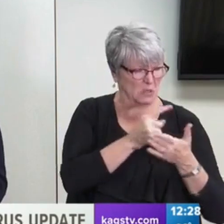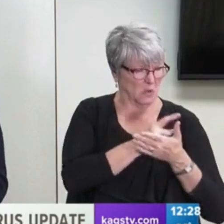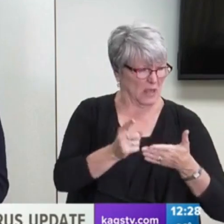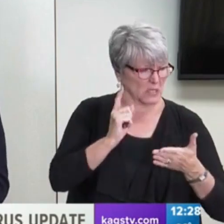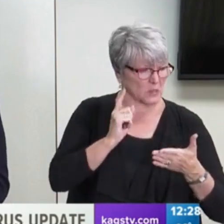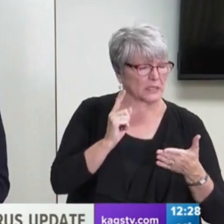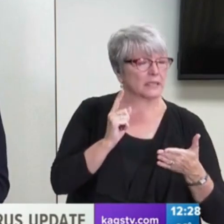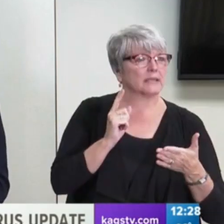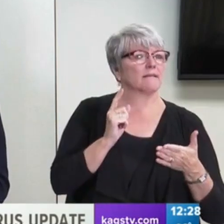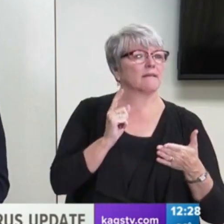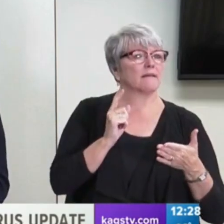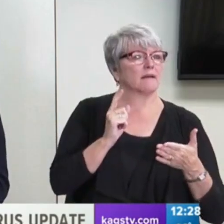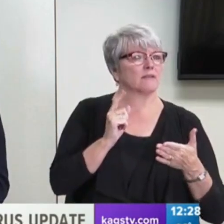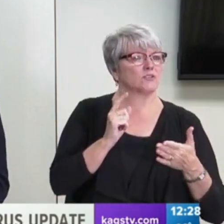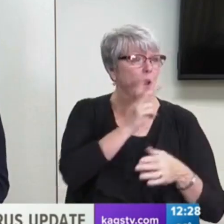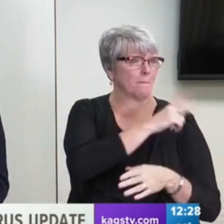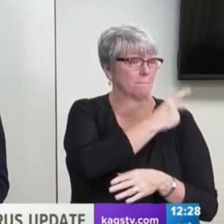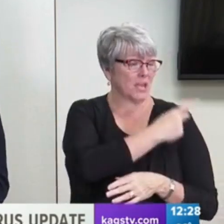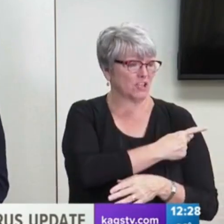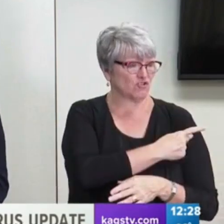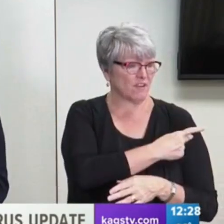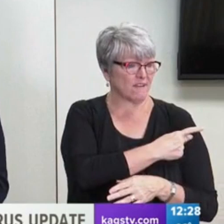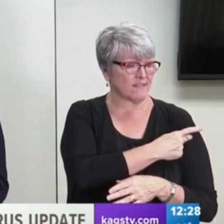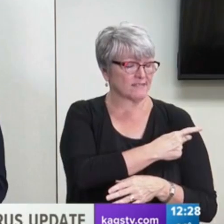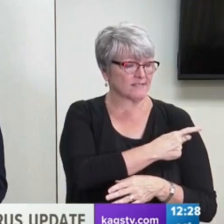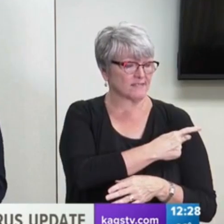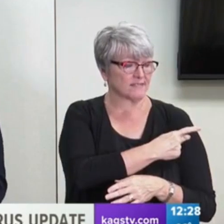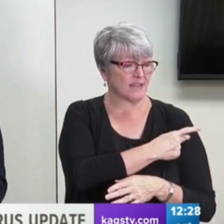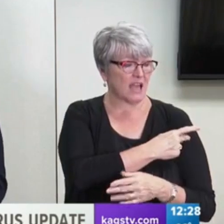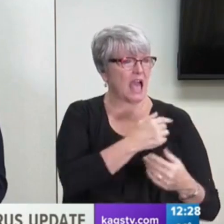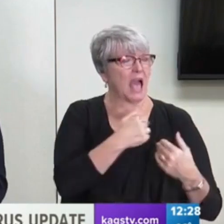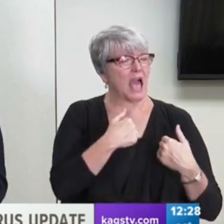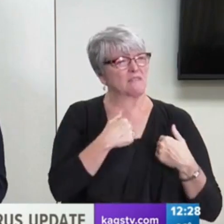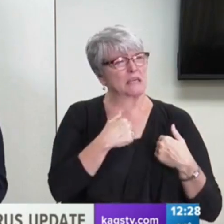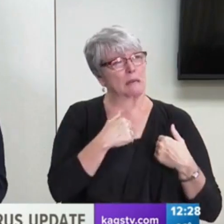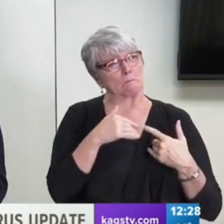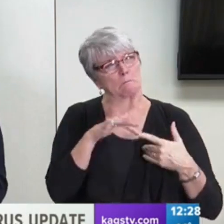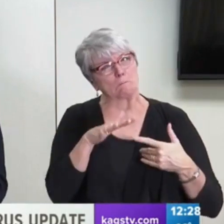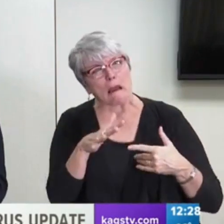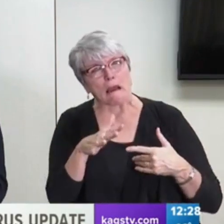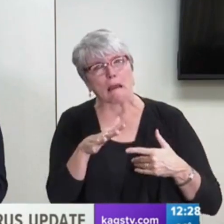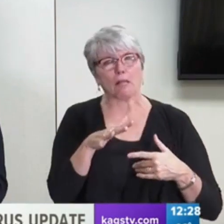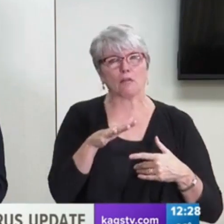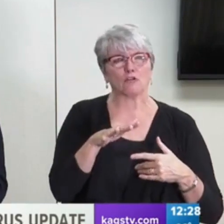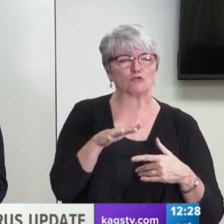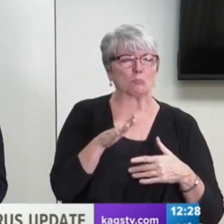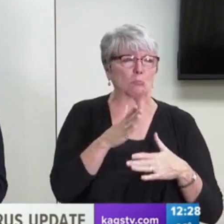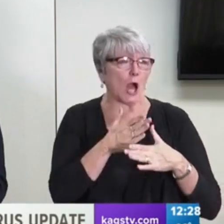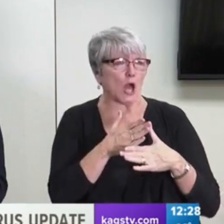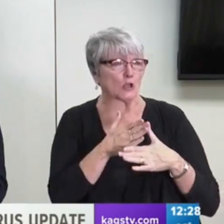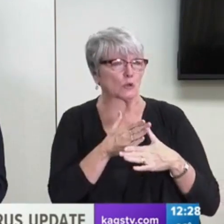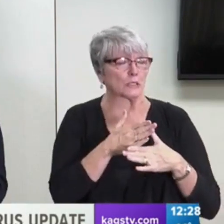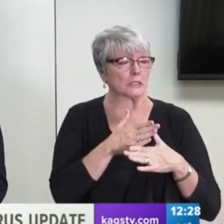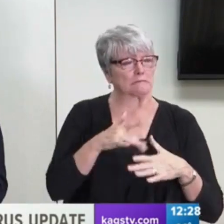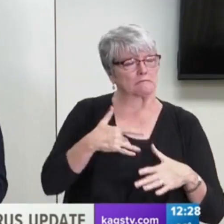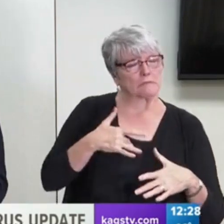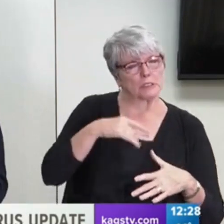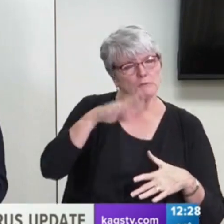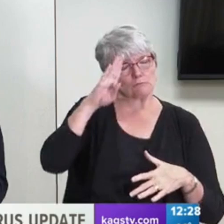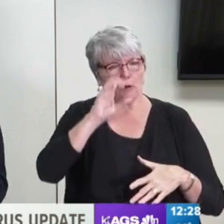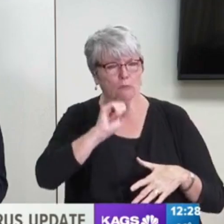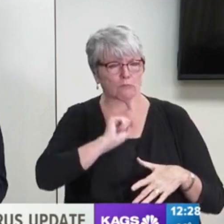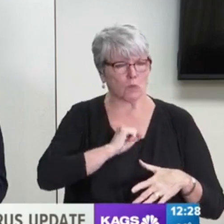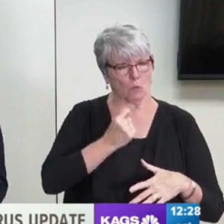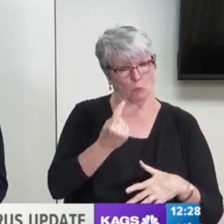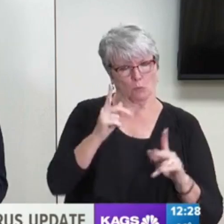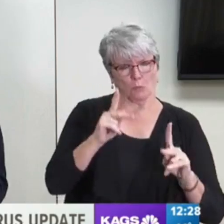to patients having mild and or moderate symptoms and at least one